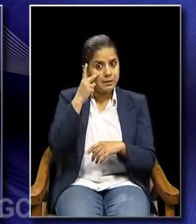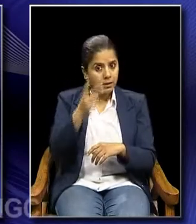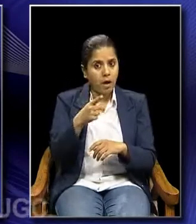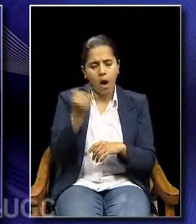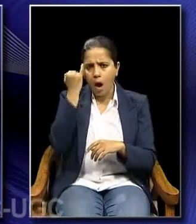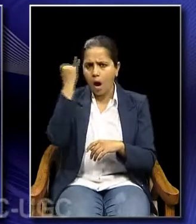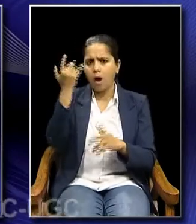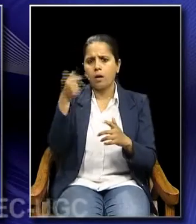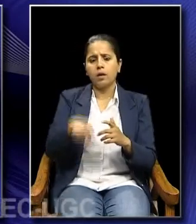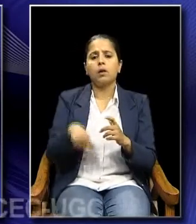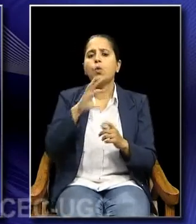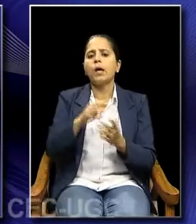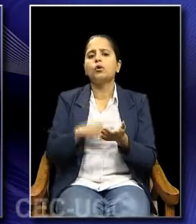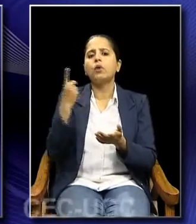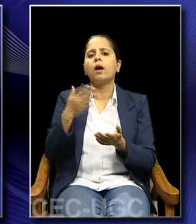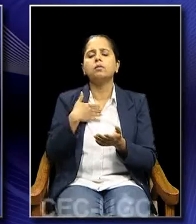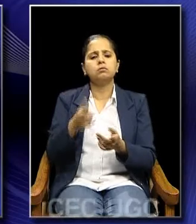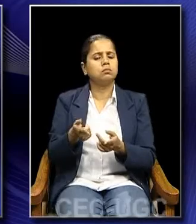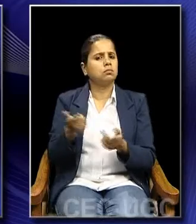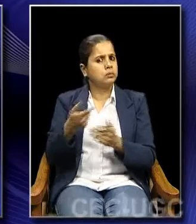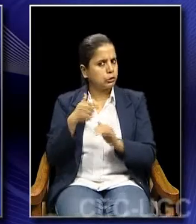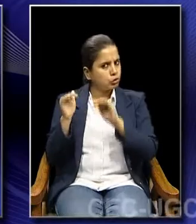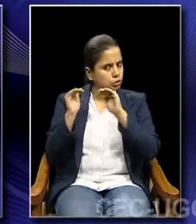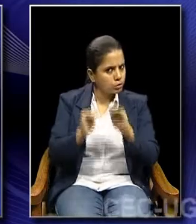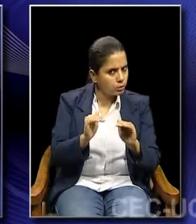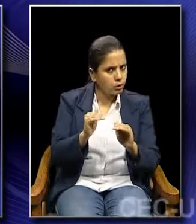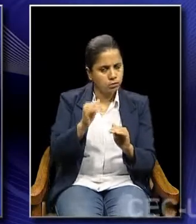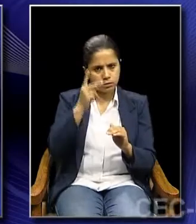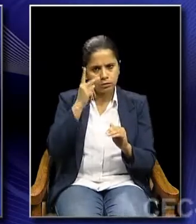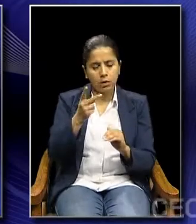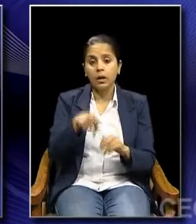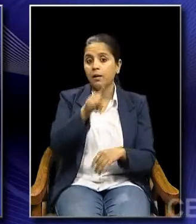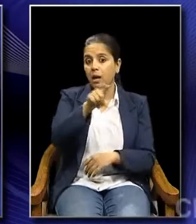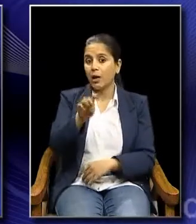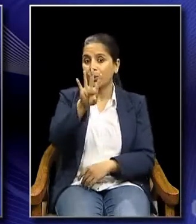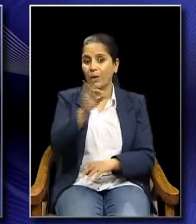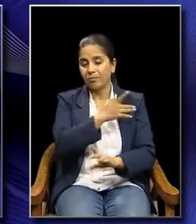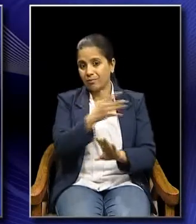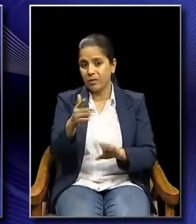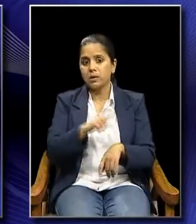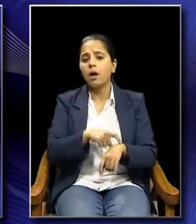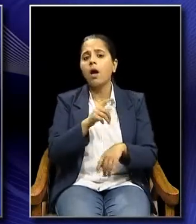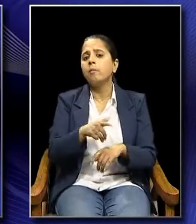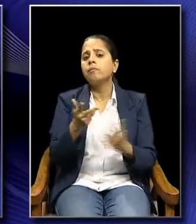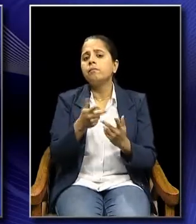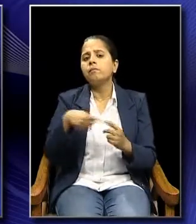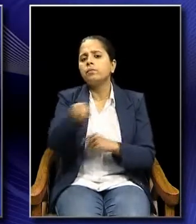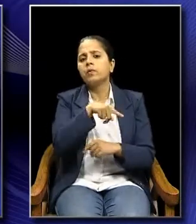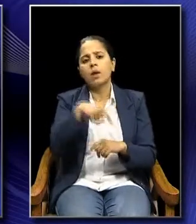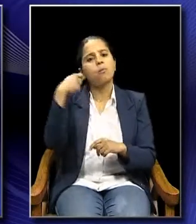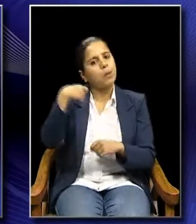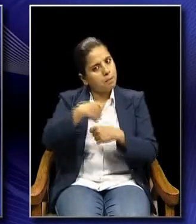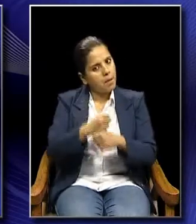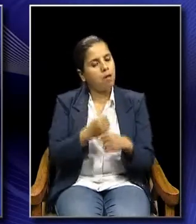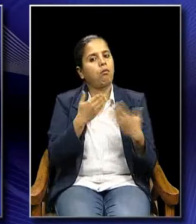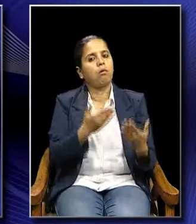idea of national fervor which was there at that point of time, because 1940s was a period when this film was made, and at the